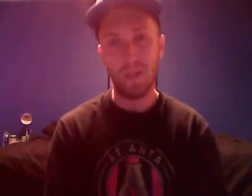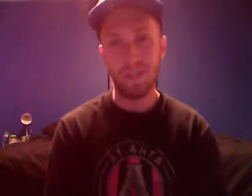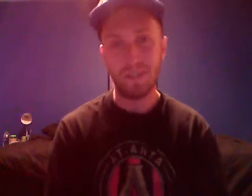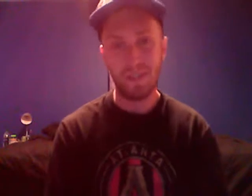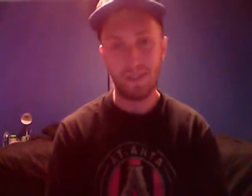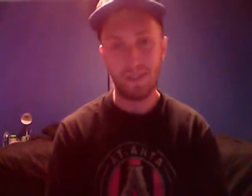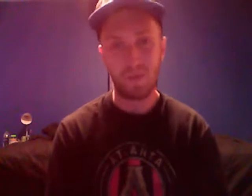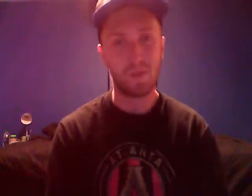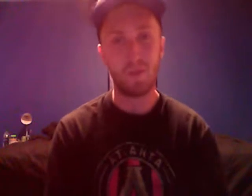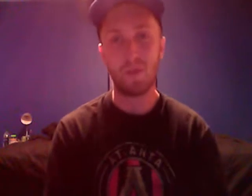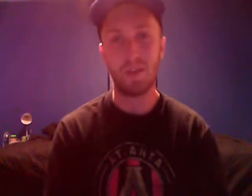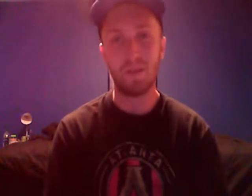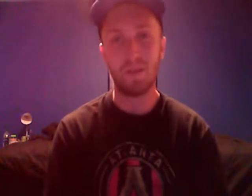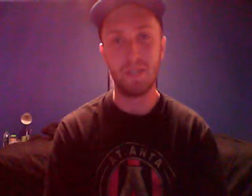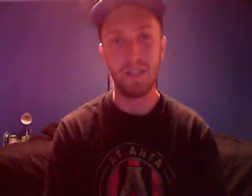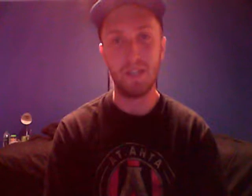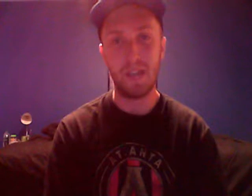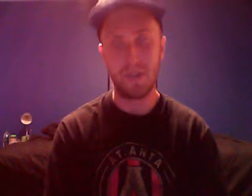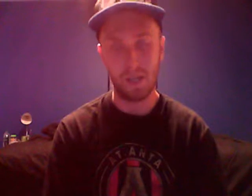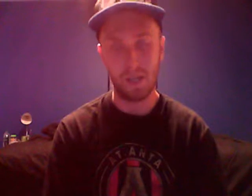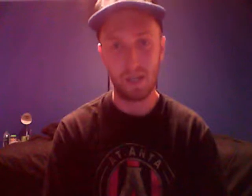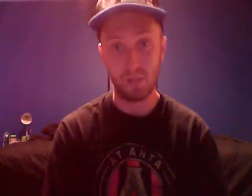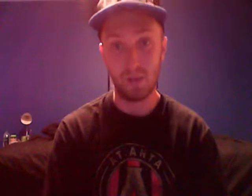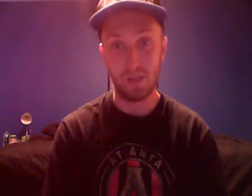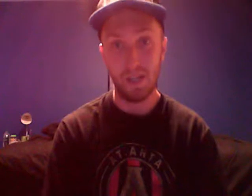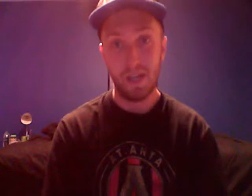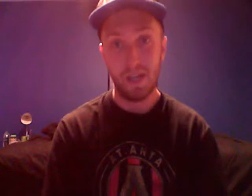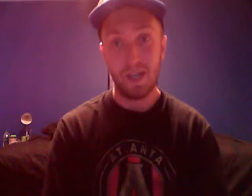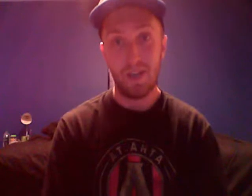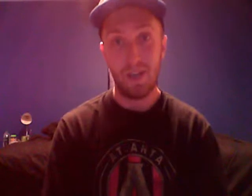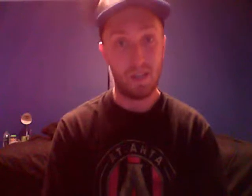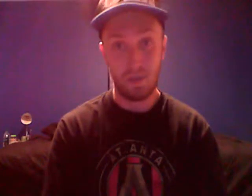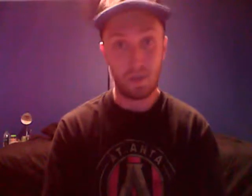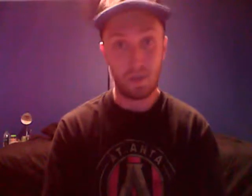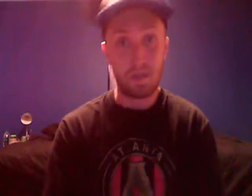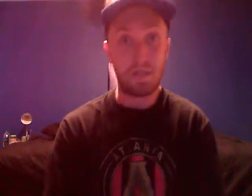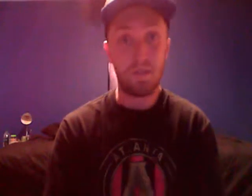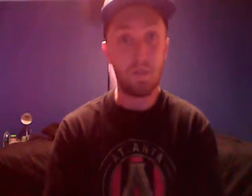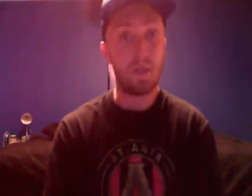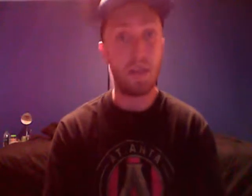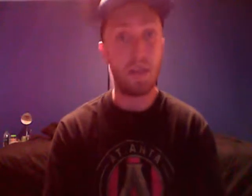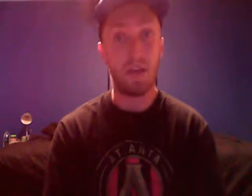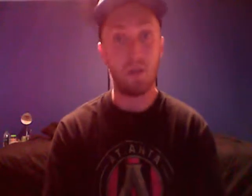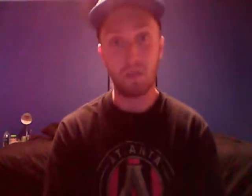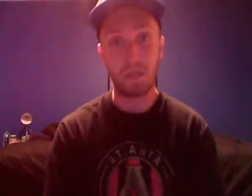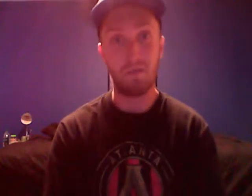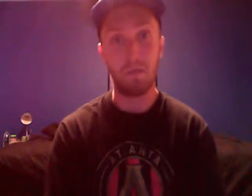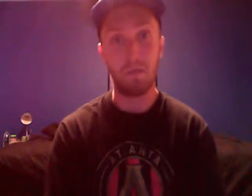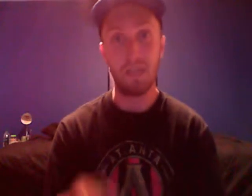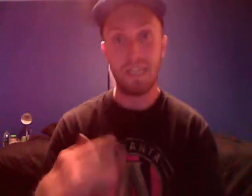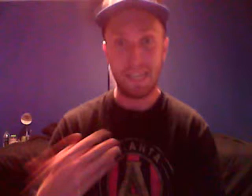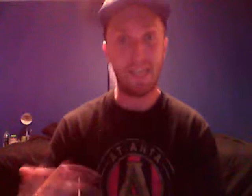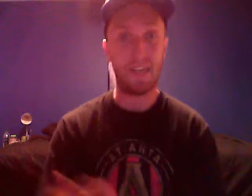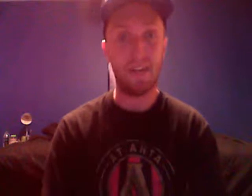is the first corner that comes in after he comes on, you expect him to be winning the header. You expect him to be getting it